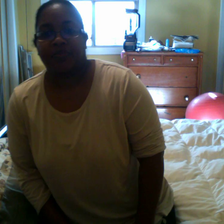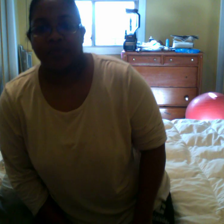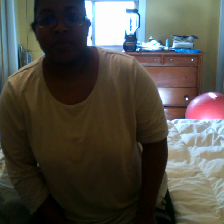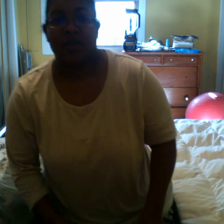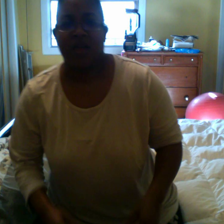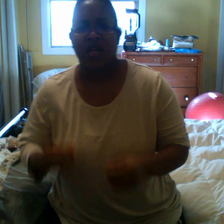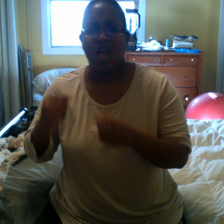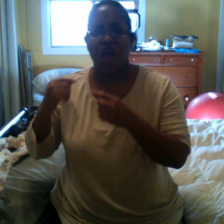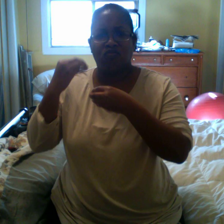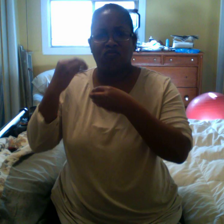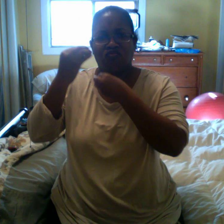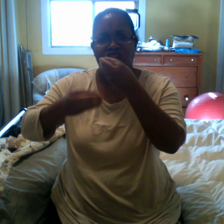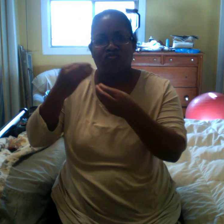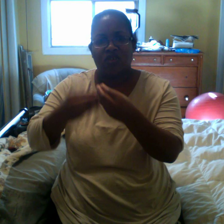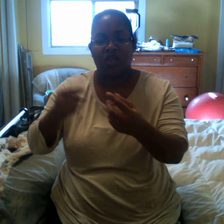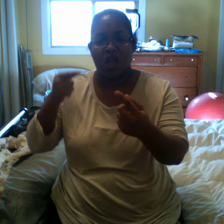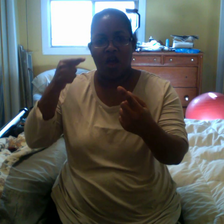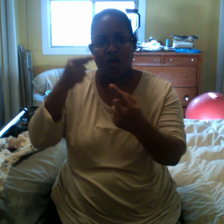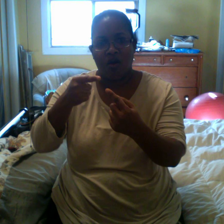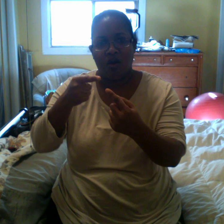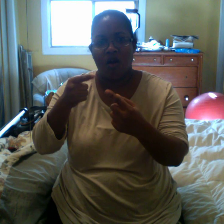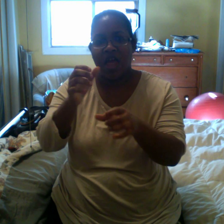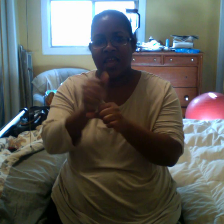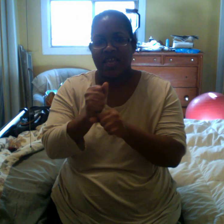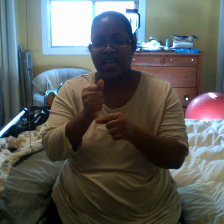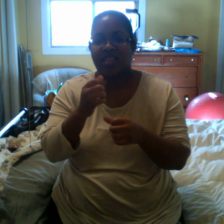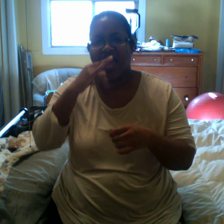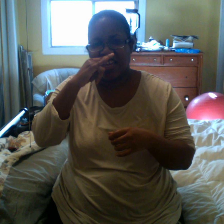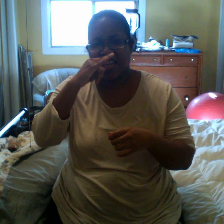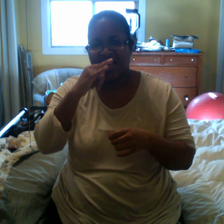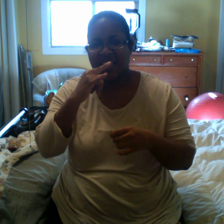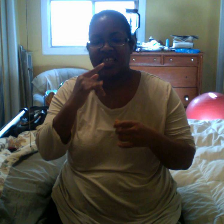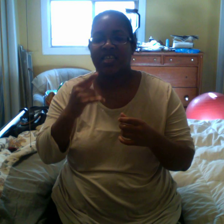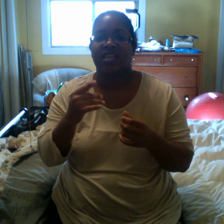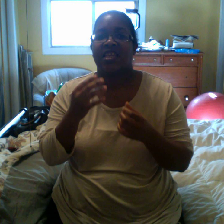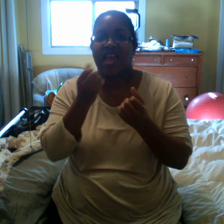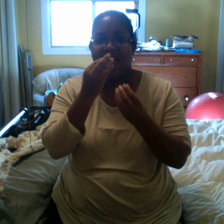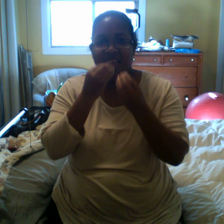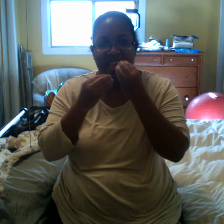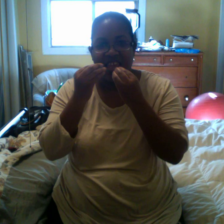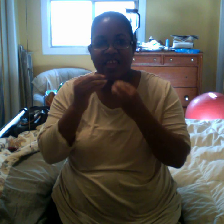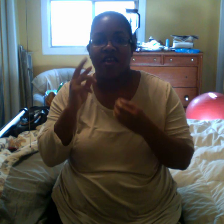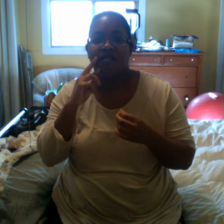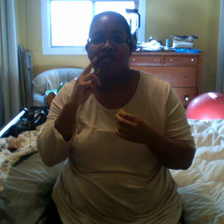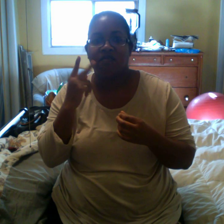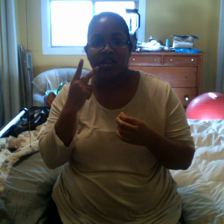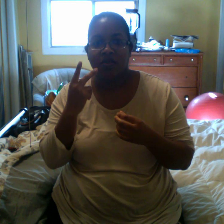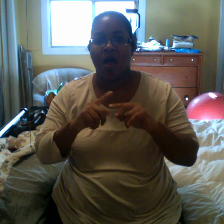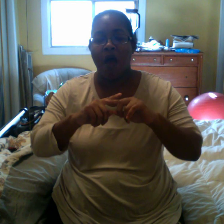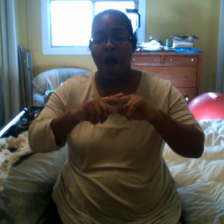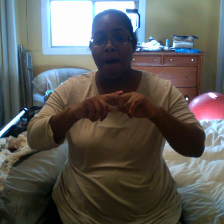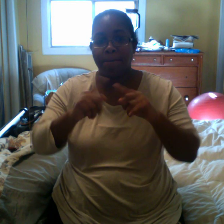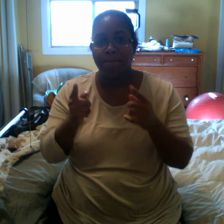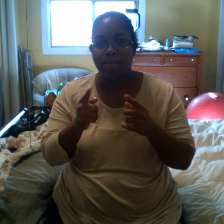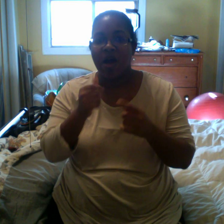It's an age-old pursuit of all parents, getting their kids to eat their vegetables. But getting them to eat cookies or ice cream is relatively easy. And that's because